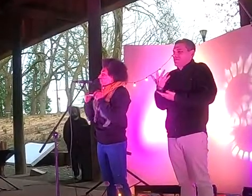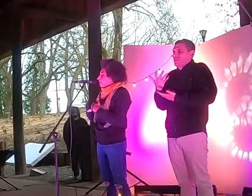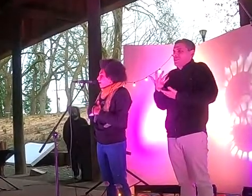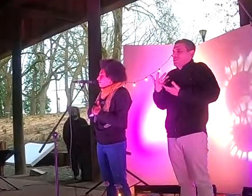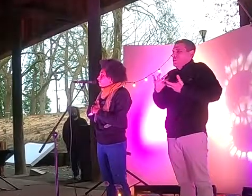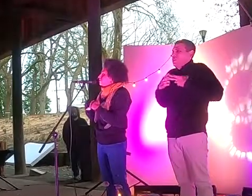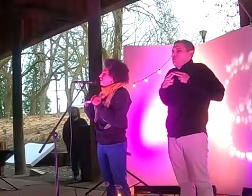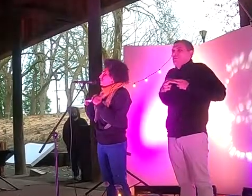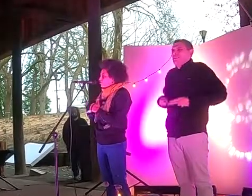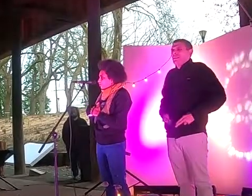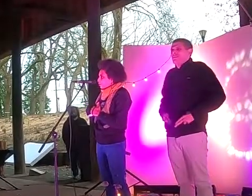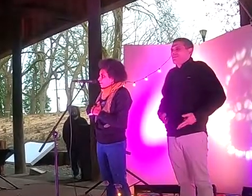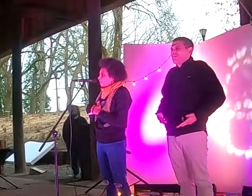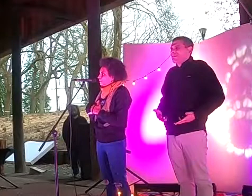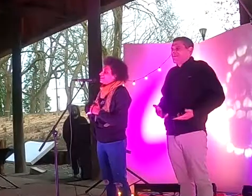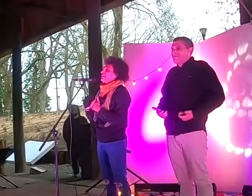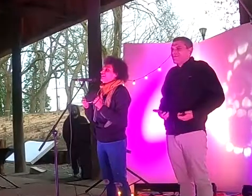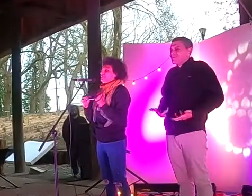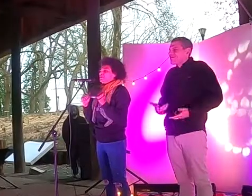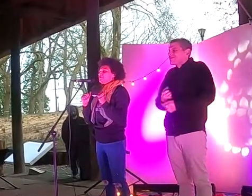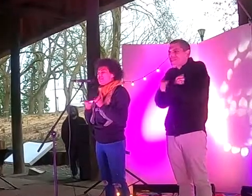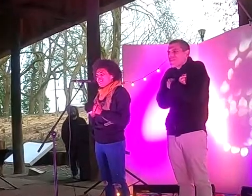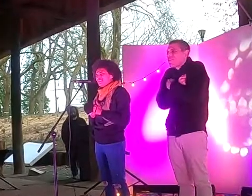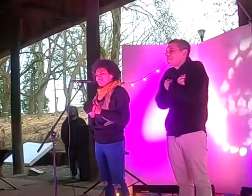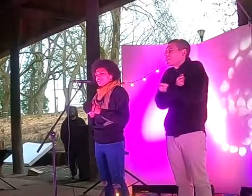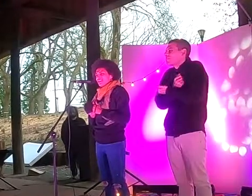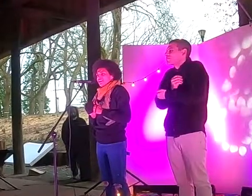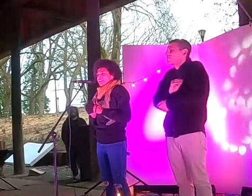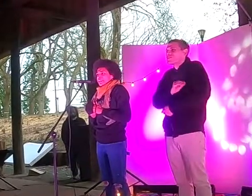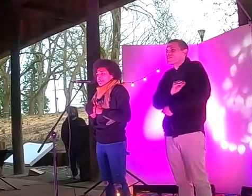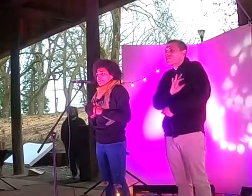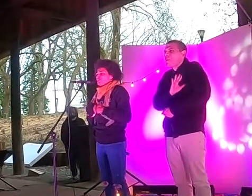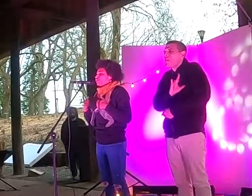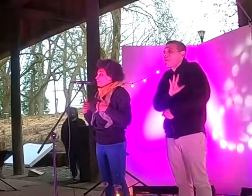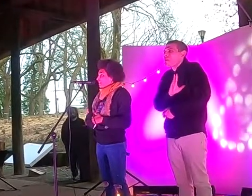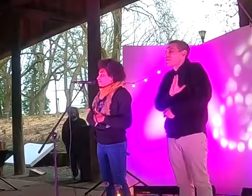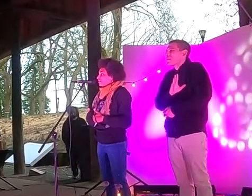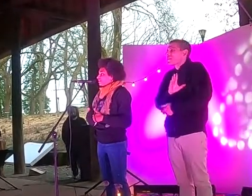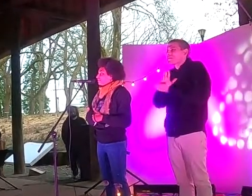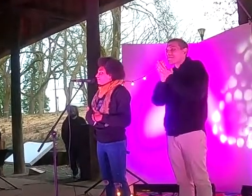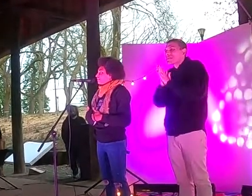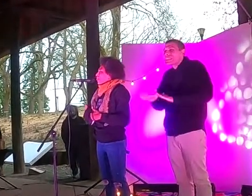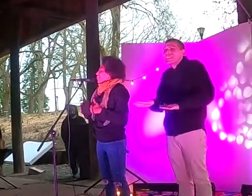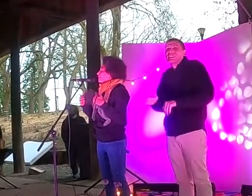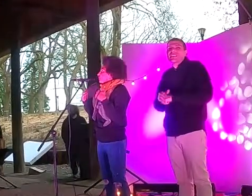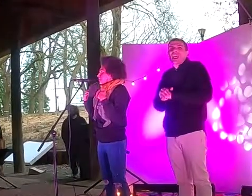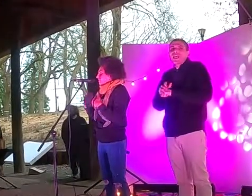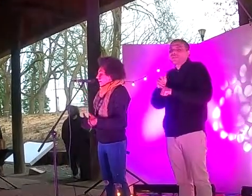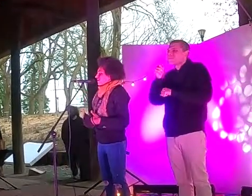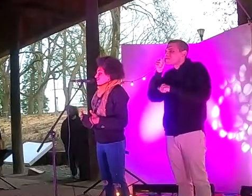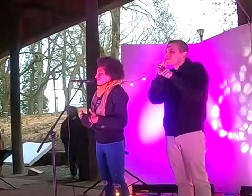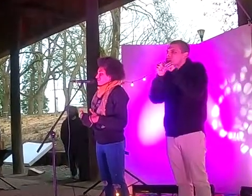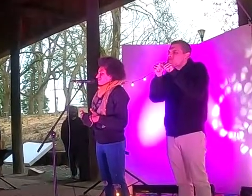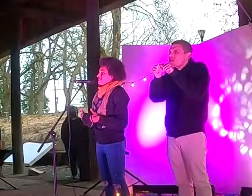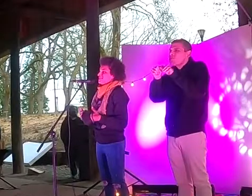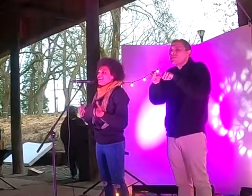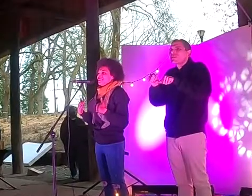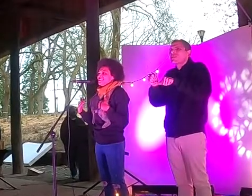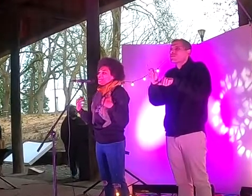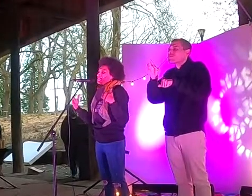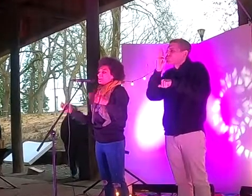humanity and love and joy and peace and determination and direct